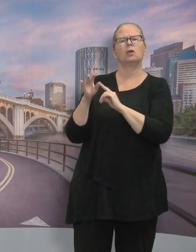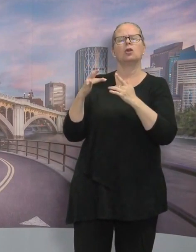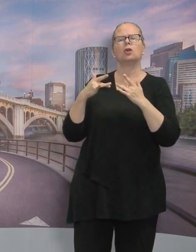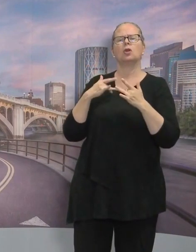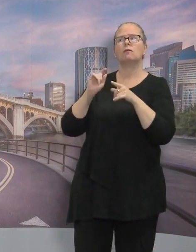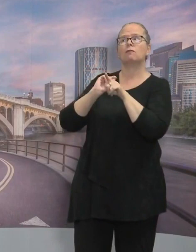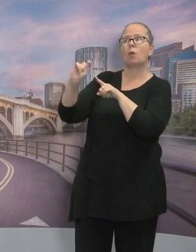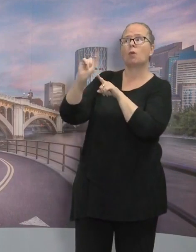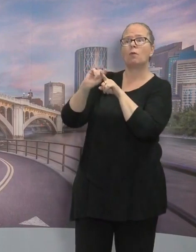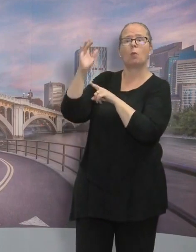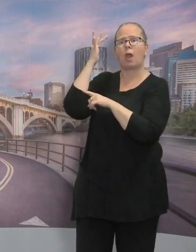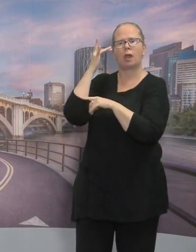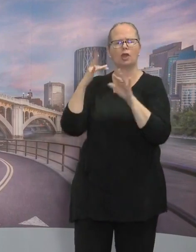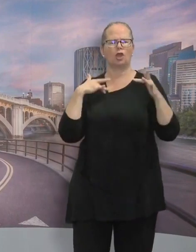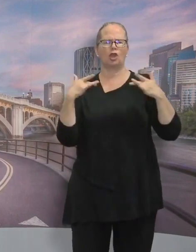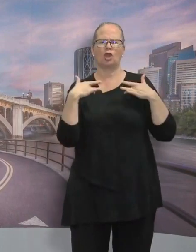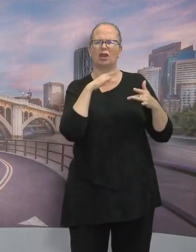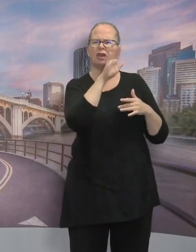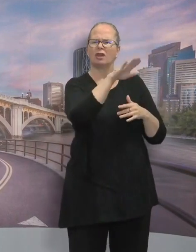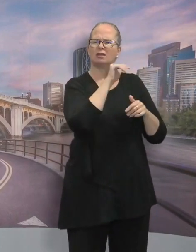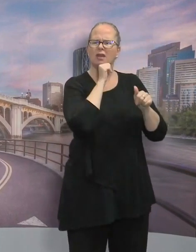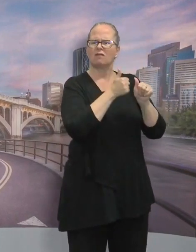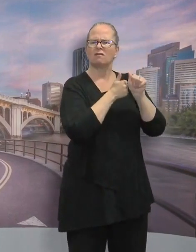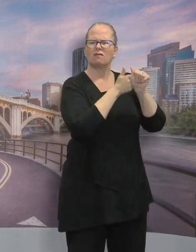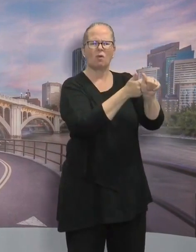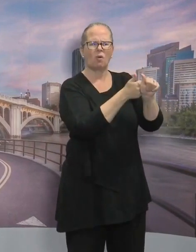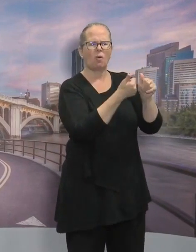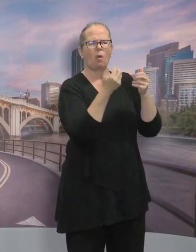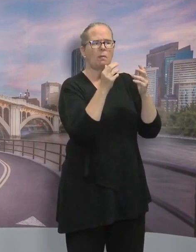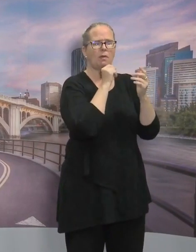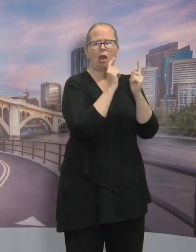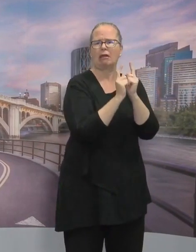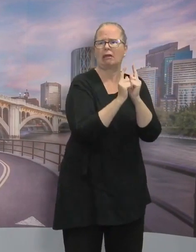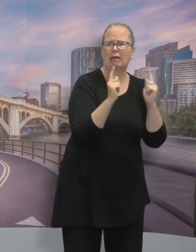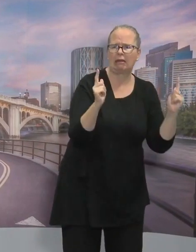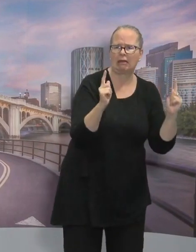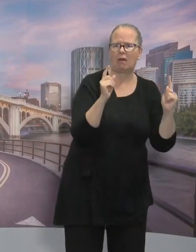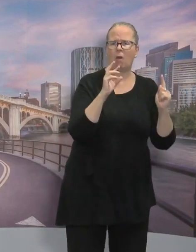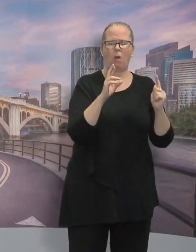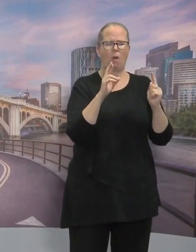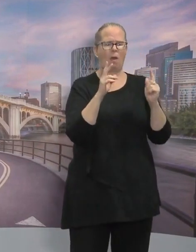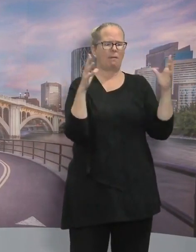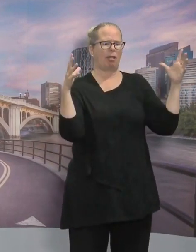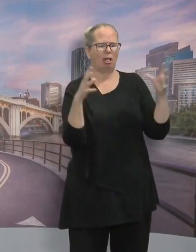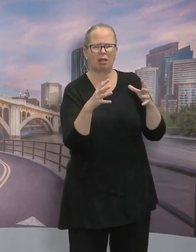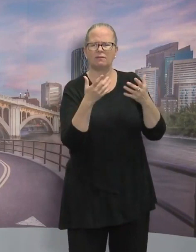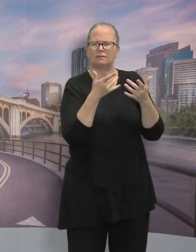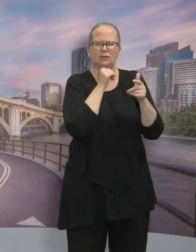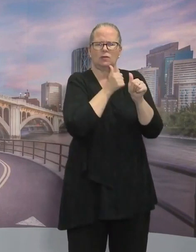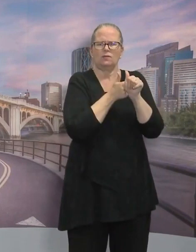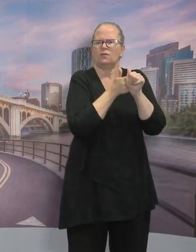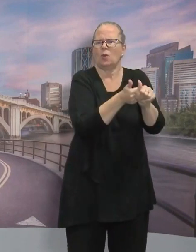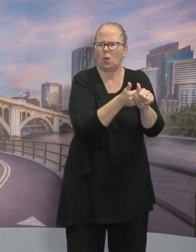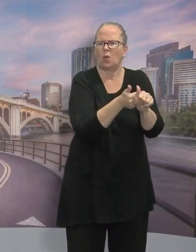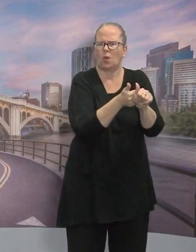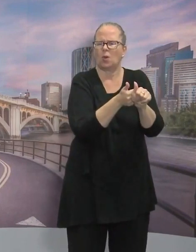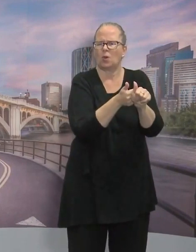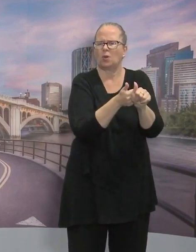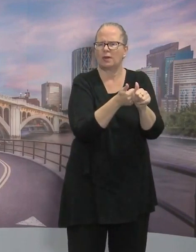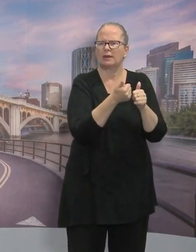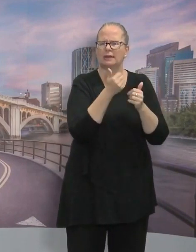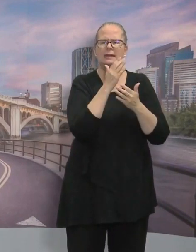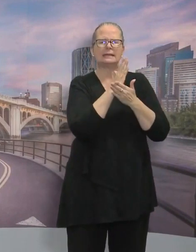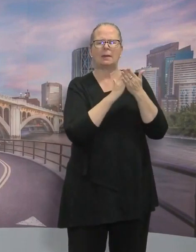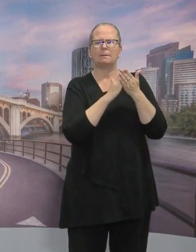orders. This included physical distancing, public gatherings, and the use of closed playgrounds. Our community